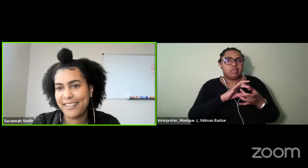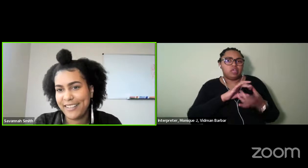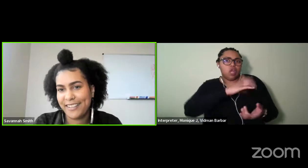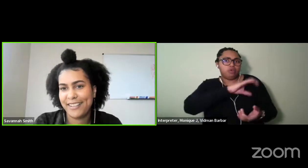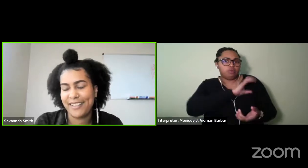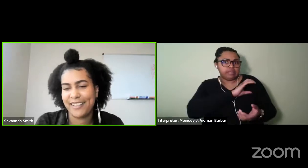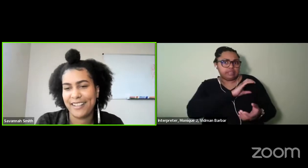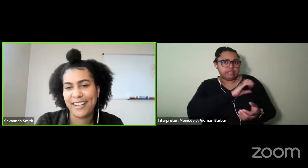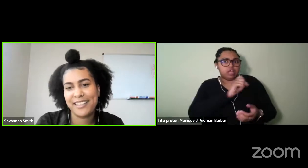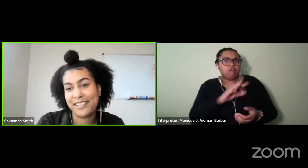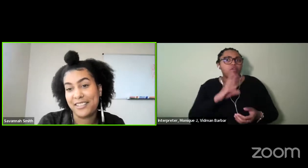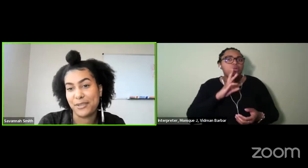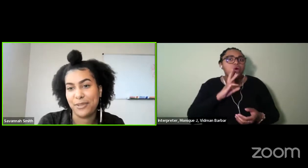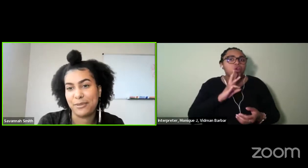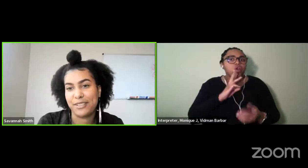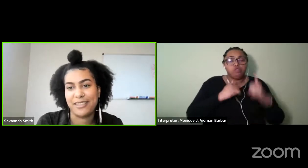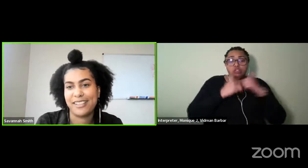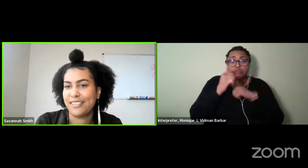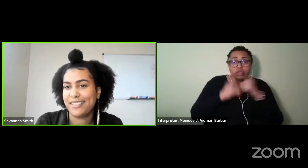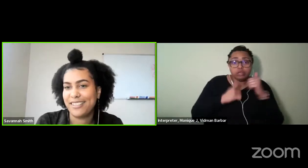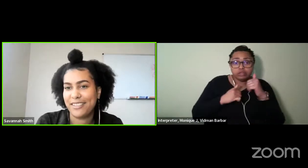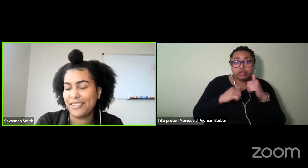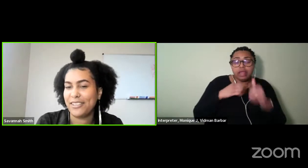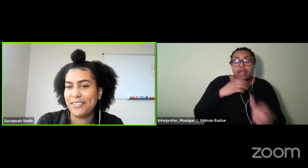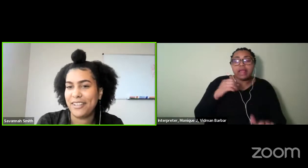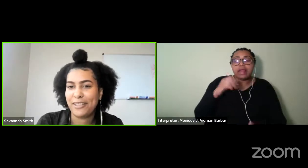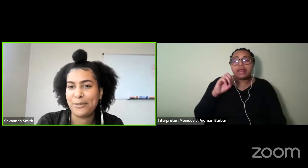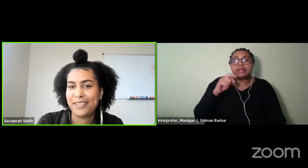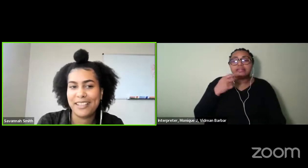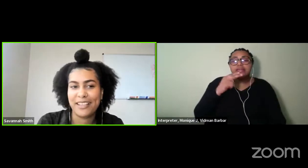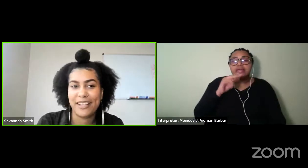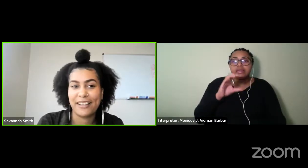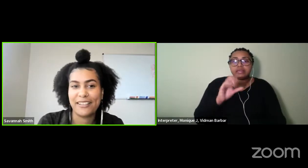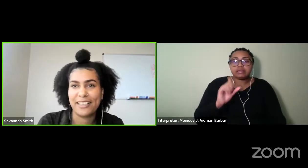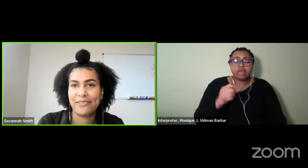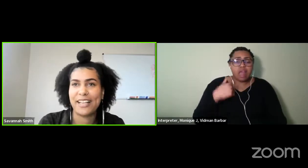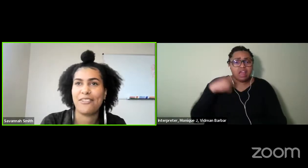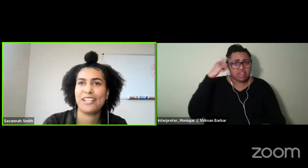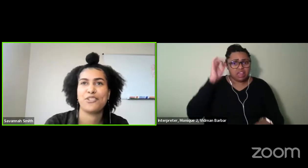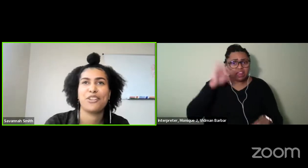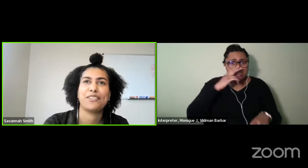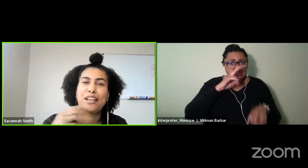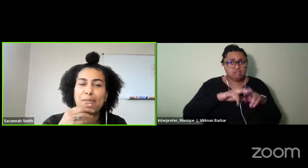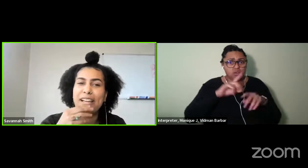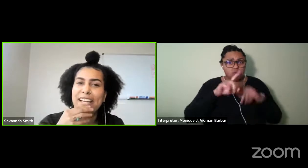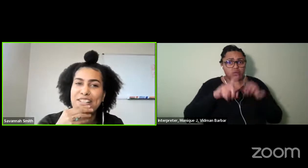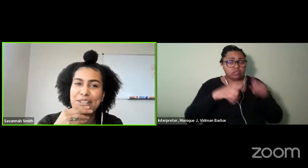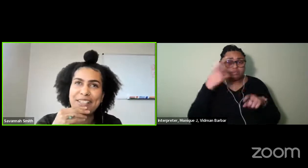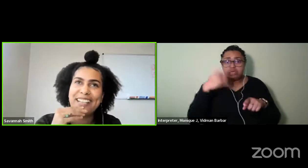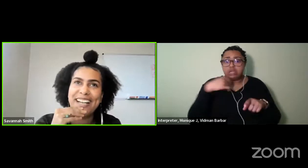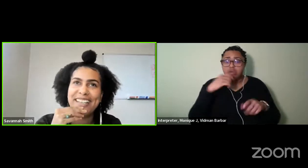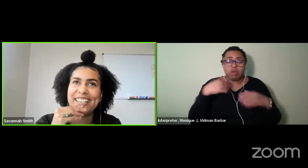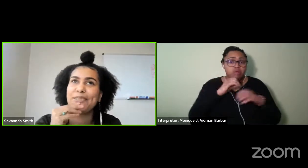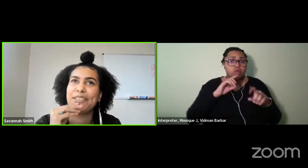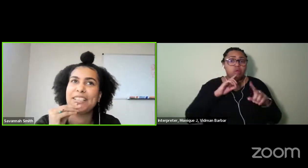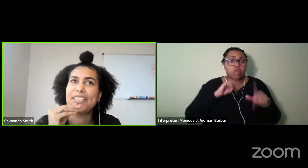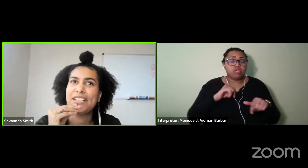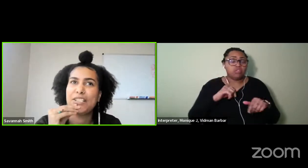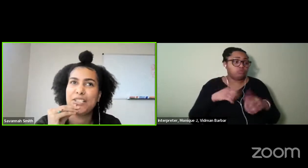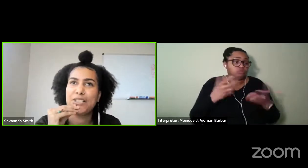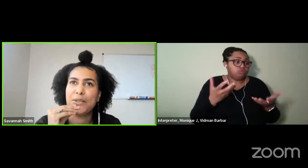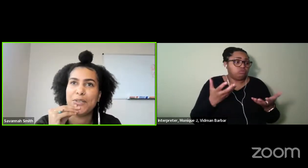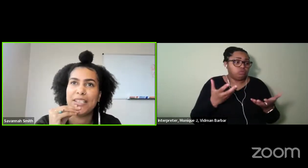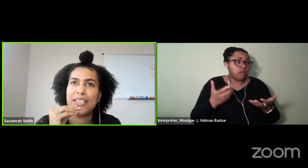aesthetic? I think this is a fun question because, you know, I don't really even have answers off the top of my head. So I think it